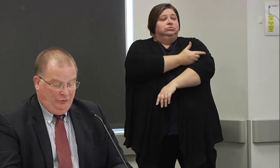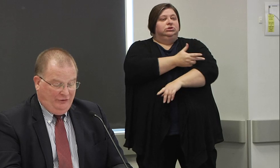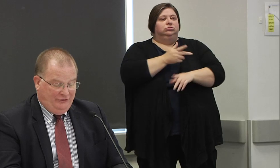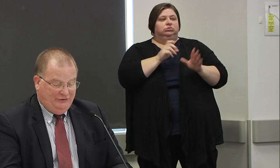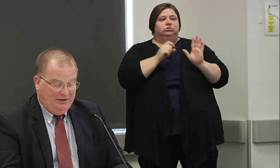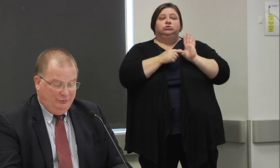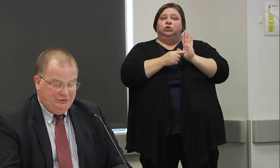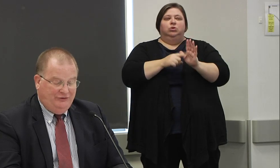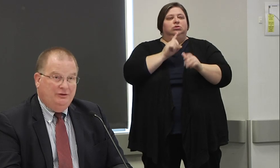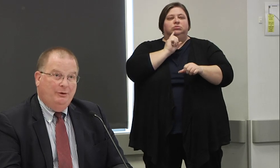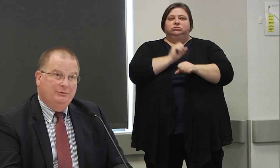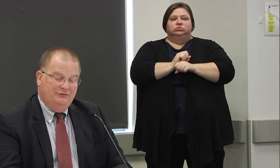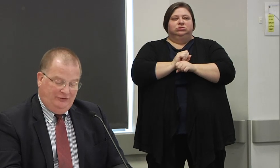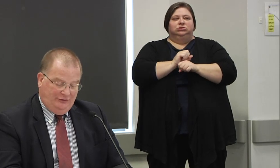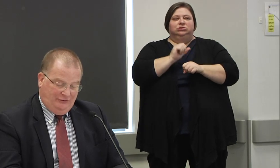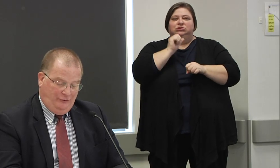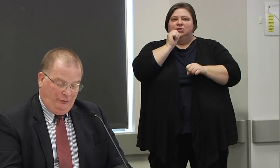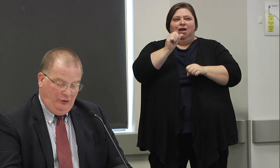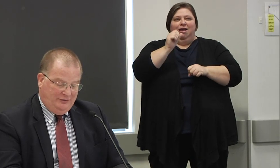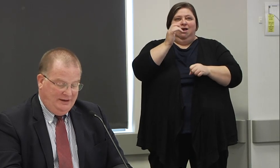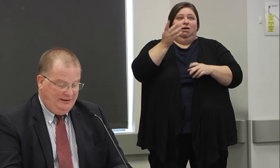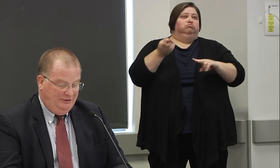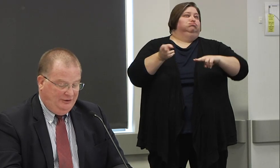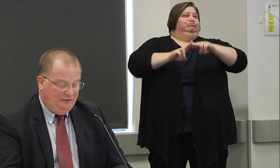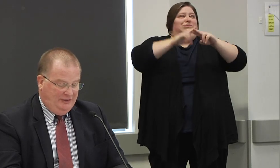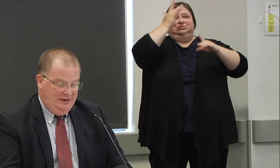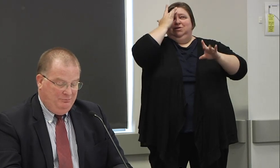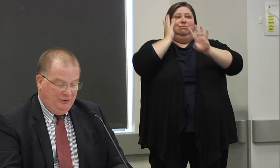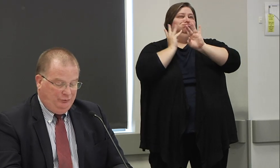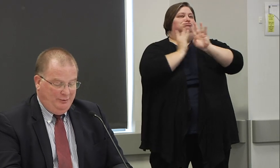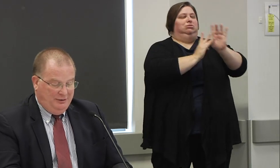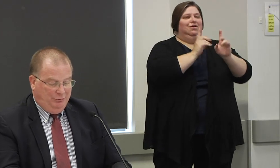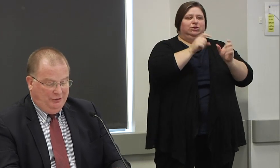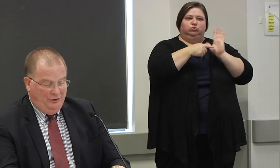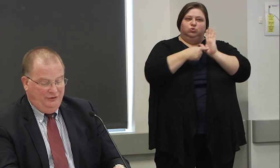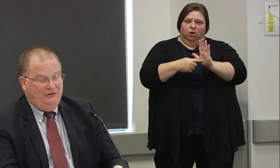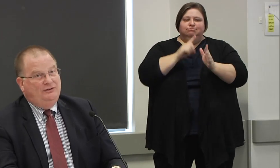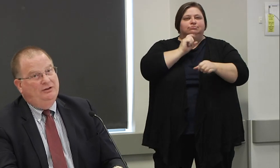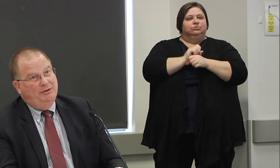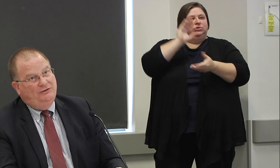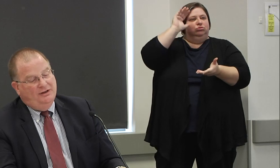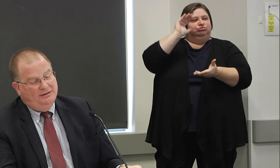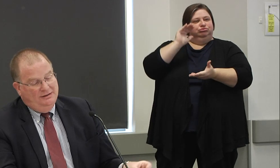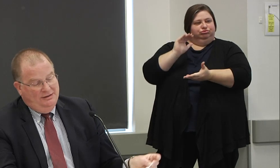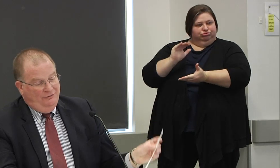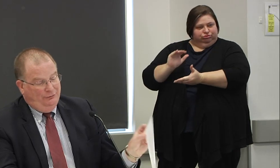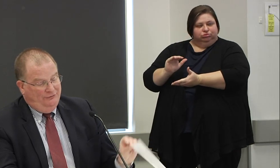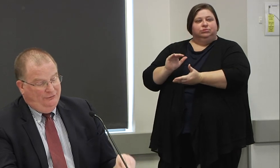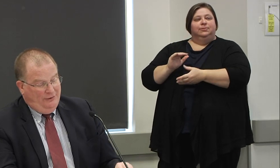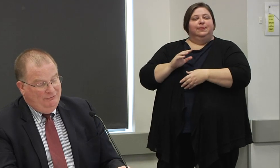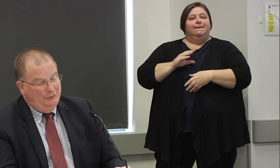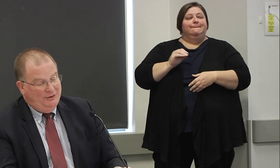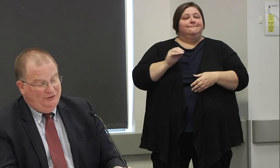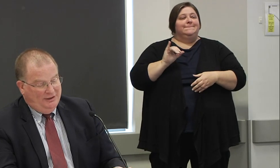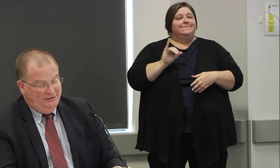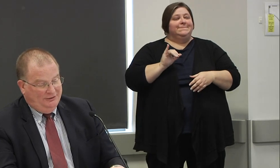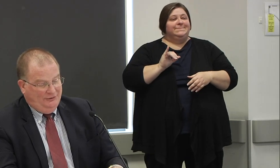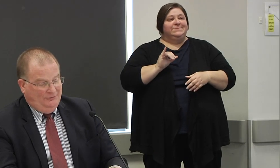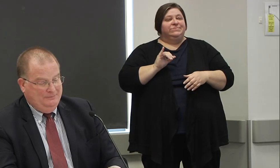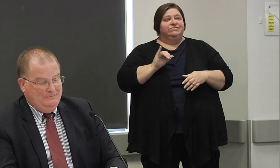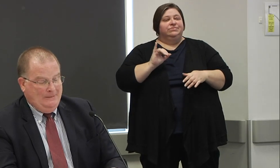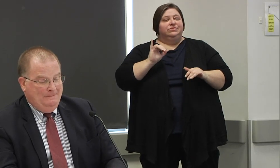Across the state, emergency department visits for COVID-like illness must remain below the seasonal baseline for influenza-like